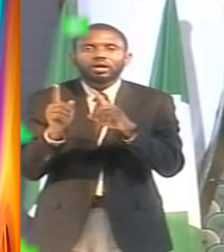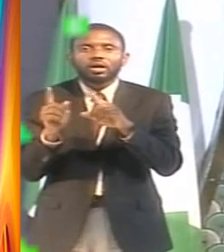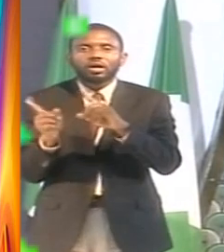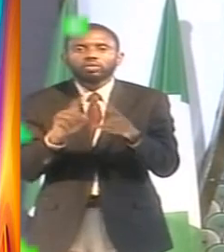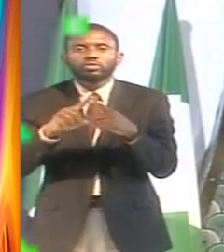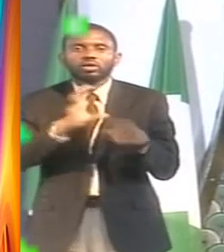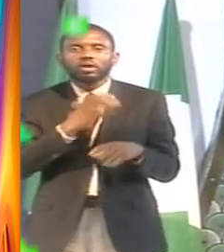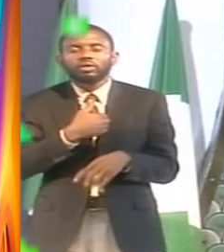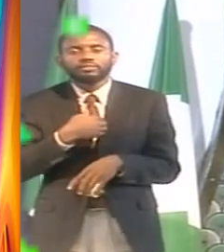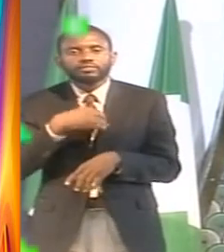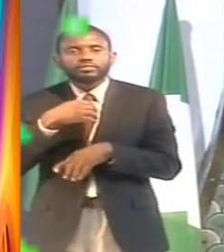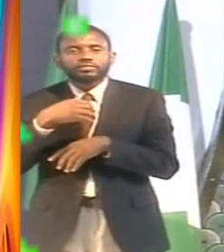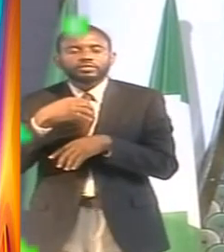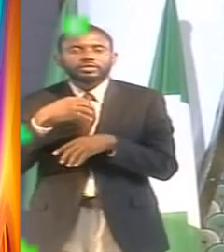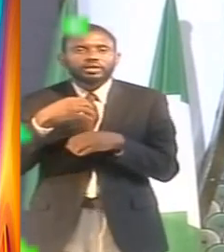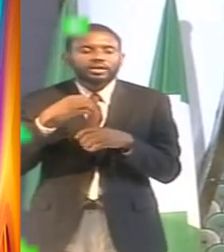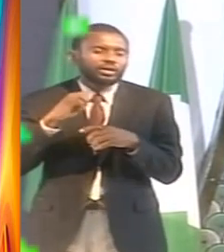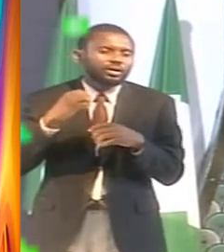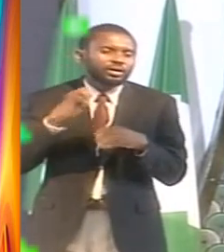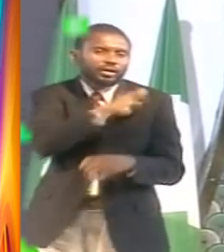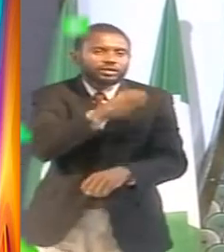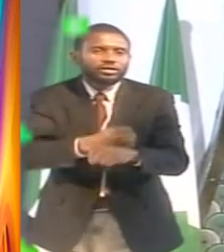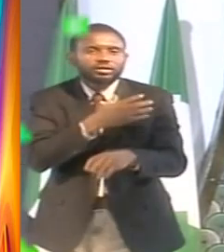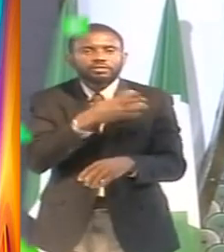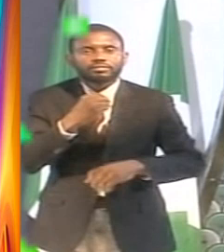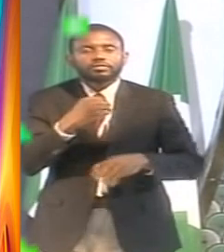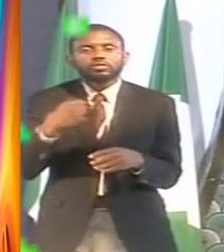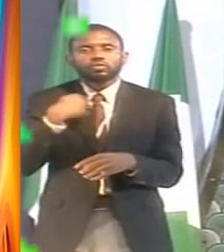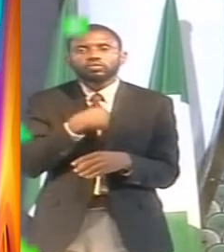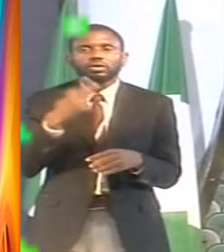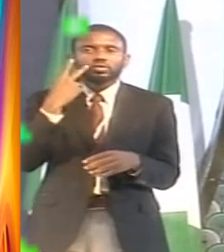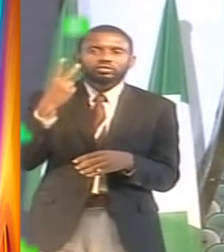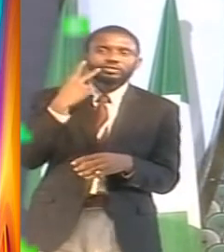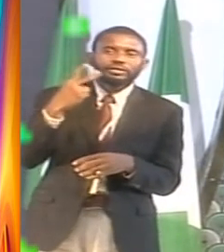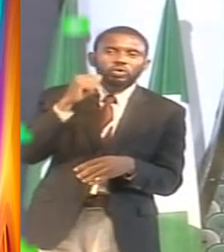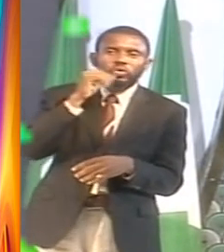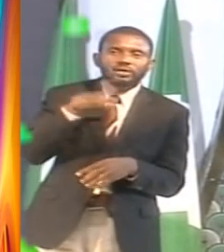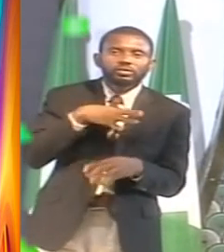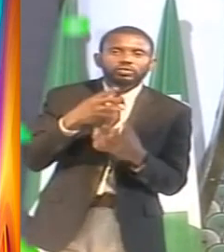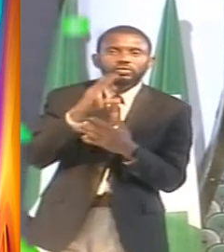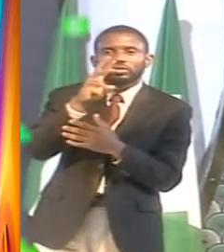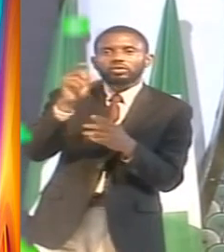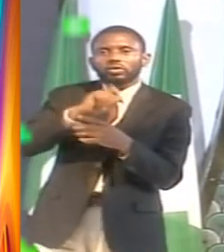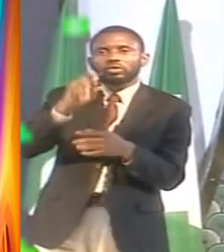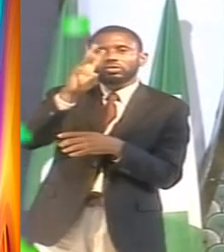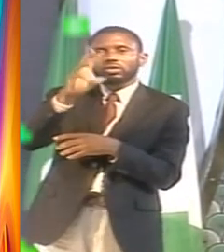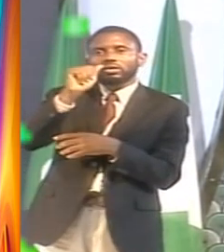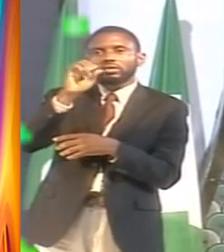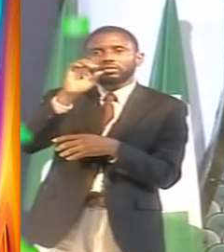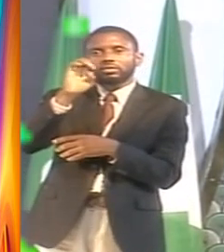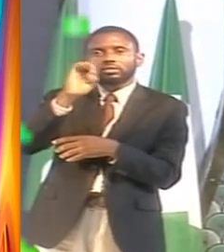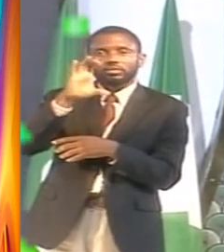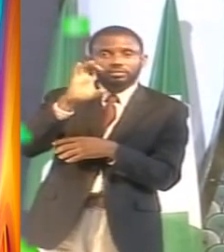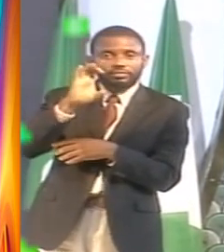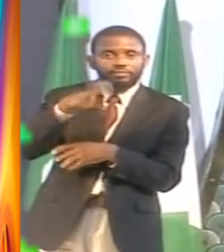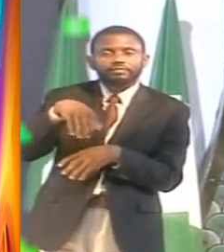I used to have a parishioner, and she came to me and she was complaining. You know, when the WAEC, that is the local school examination, when they are